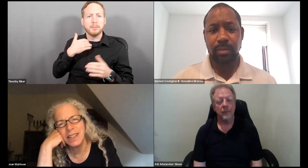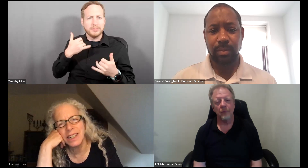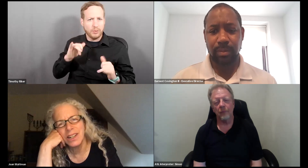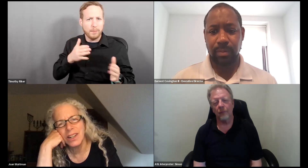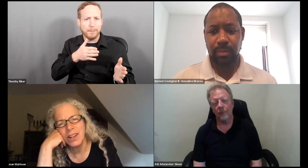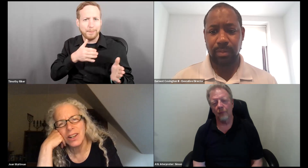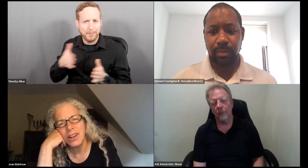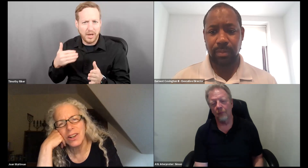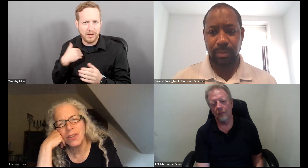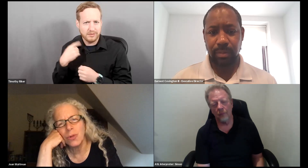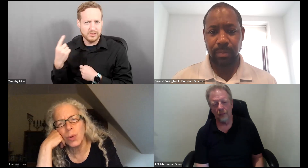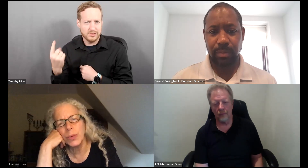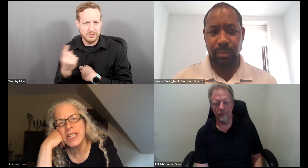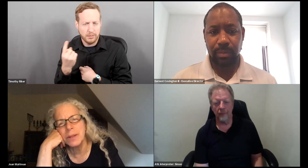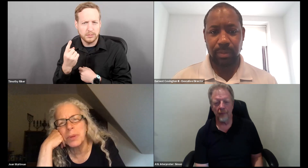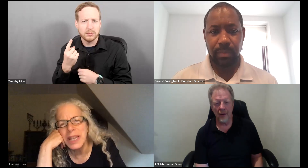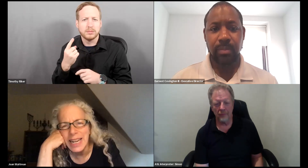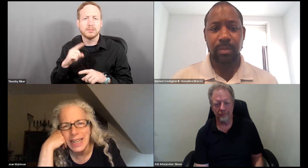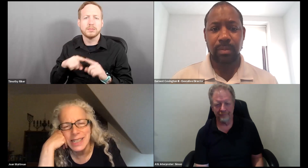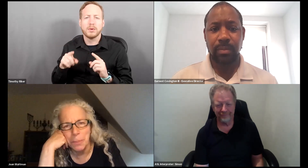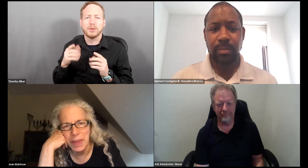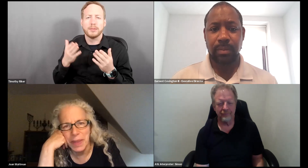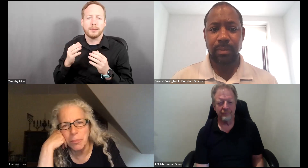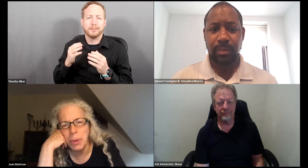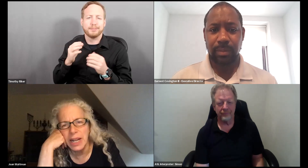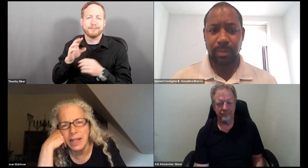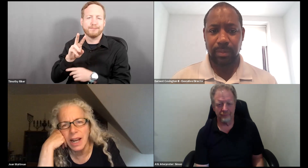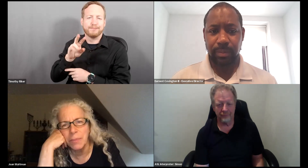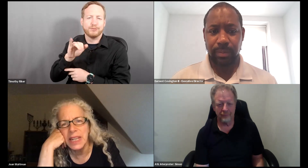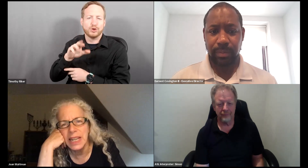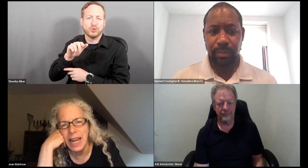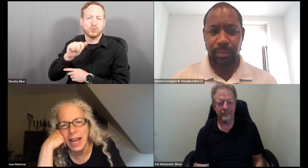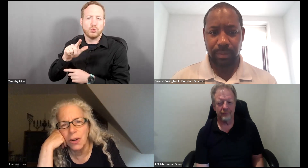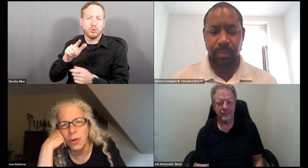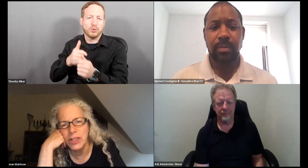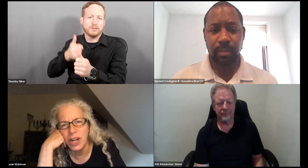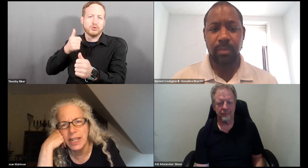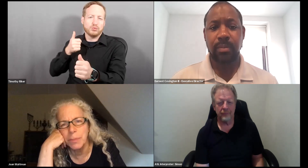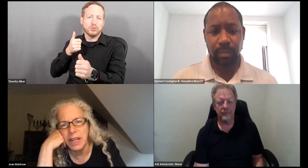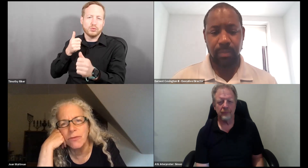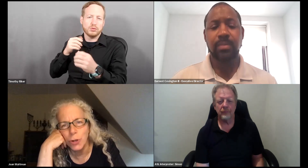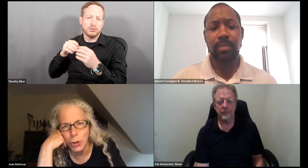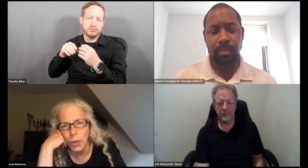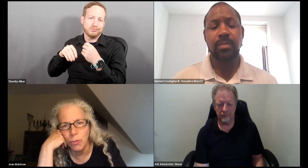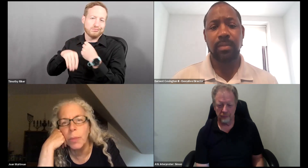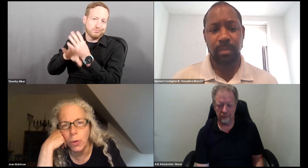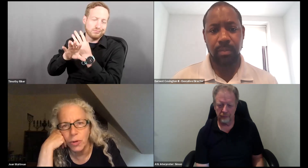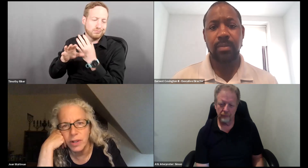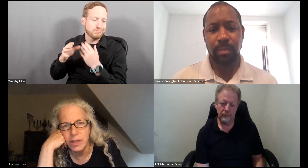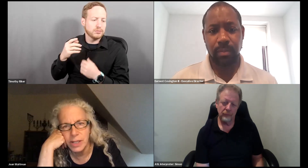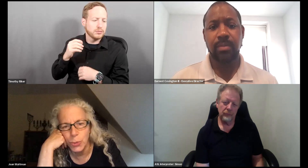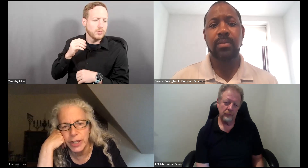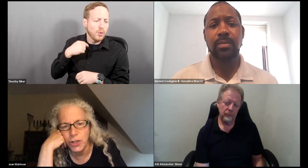COVID-19, we were still planning something, but I'm thinking now it's going to end up being a virtual